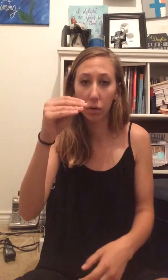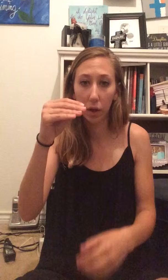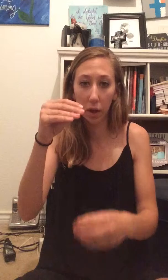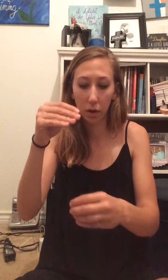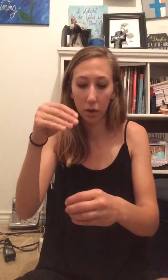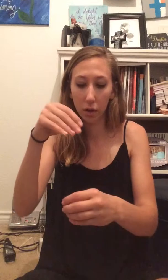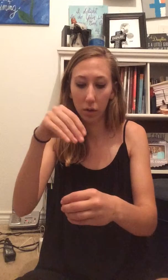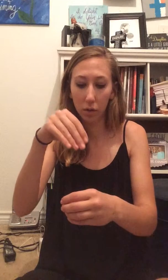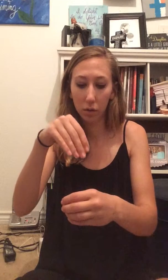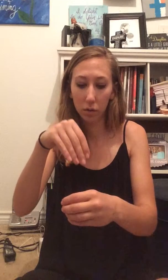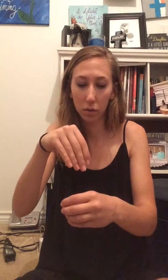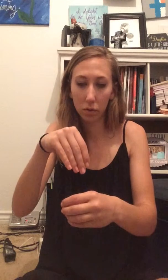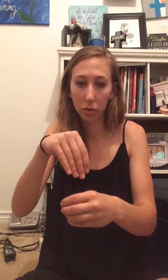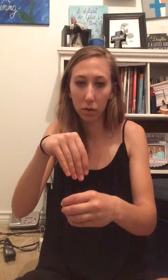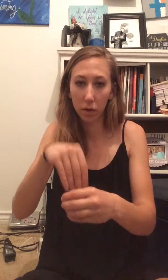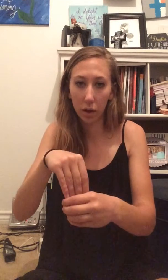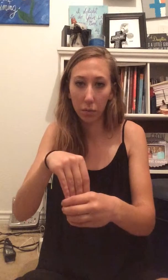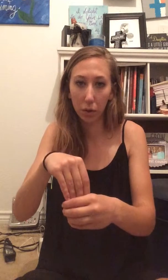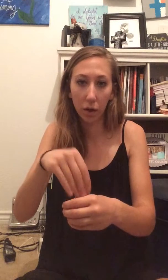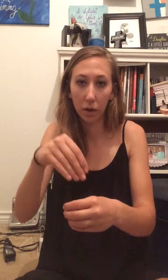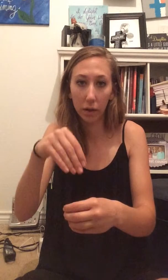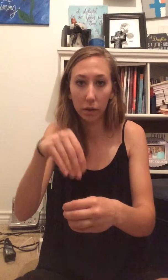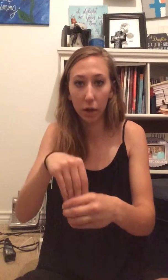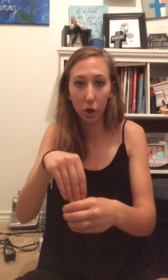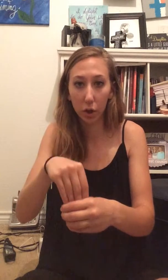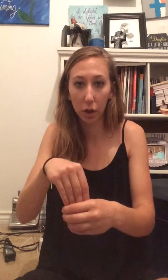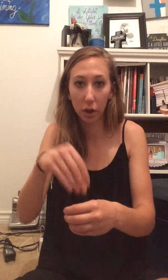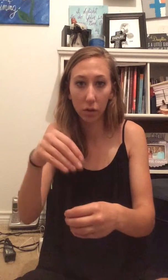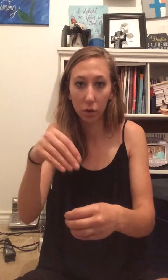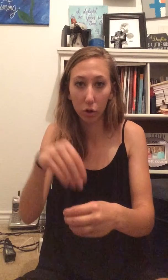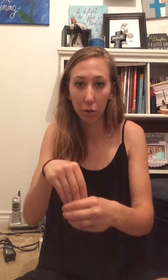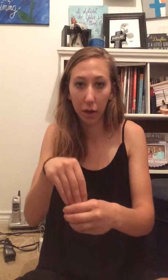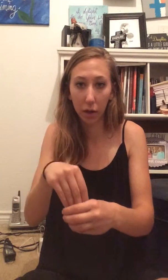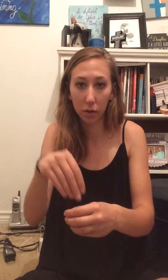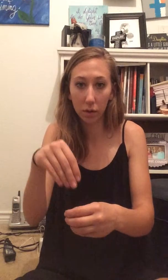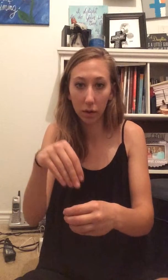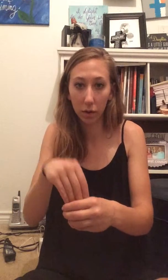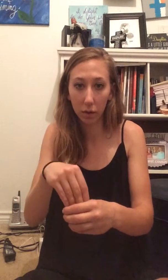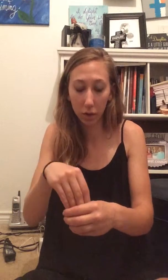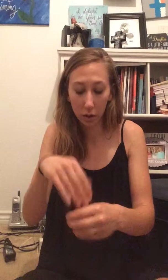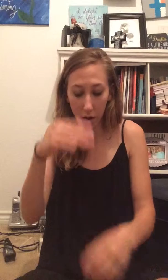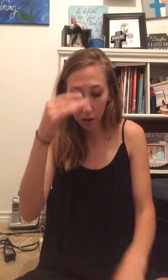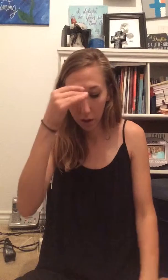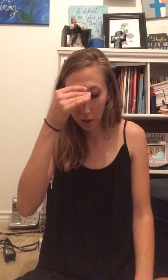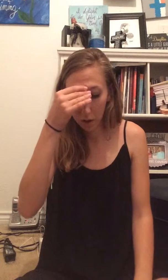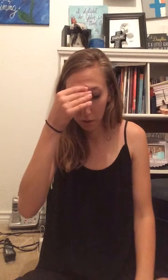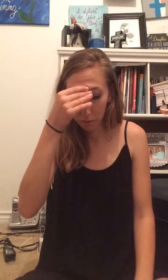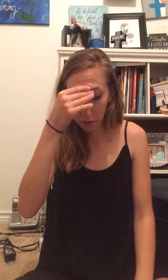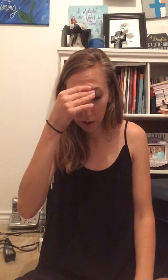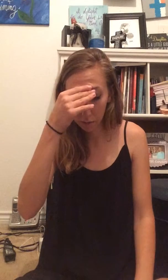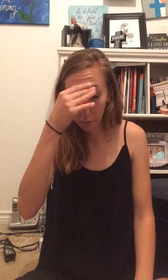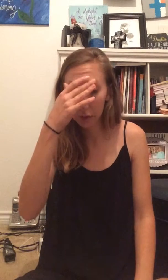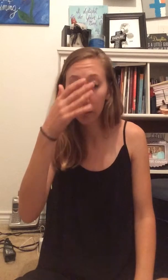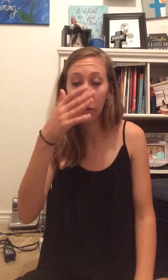again and put it inside your other hand. So your dominant hand goes inside the other one. Um, in the presence,